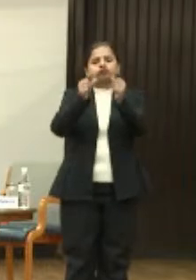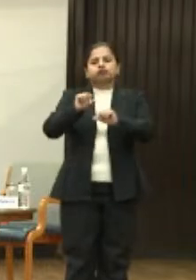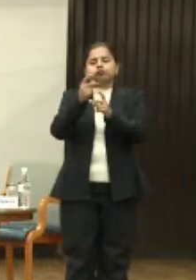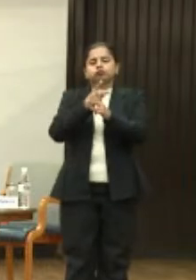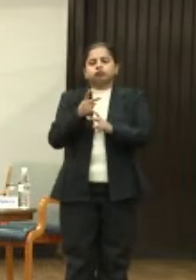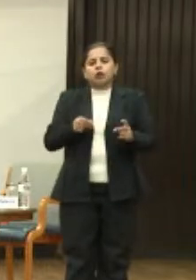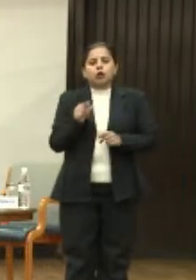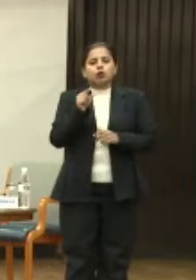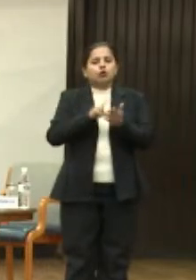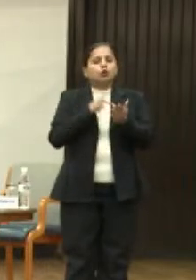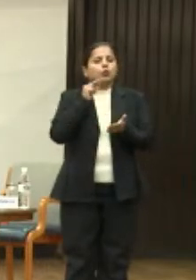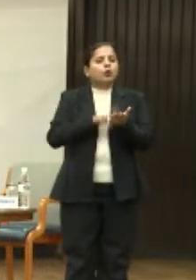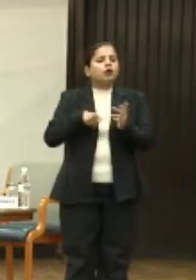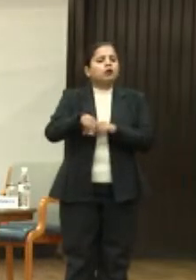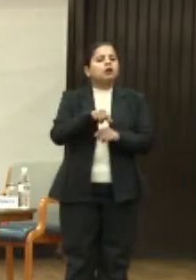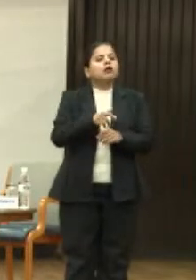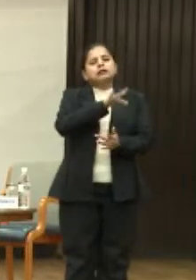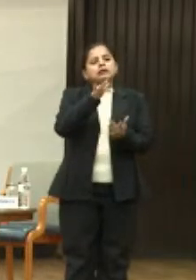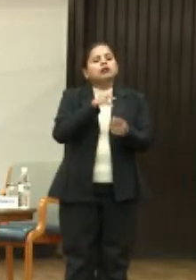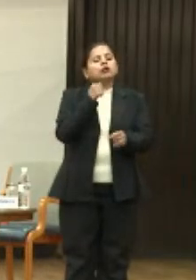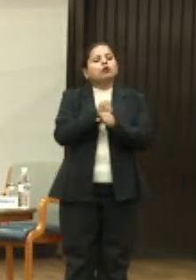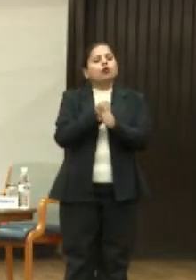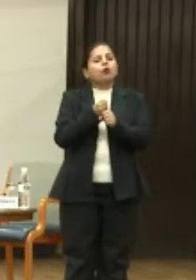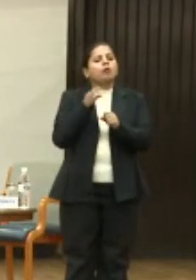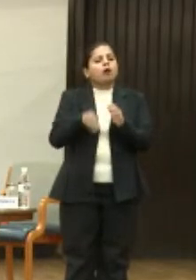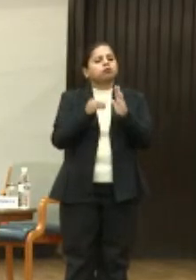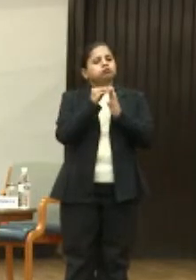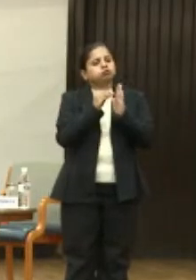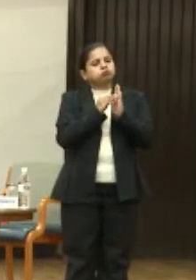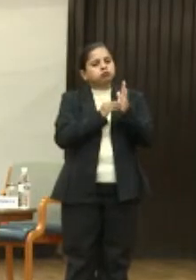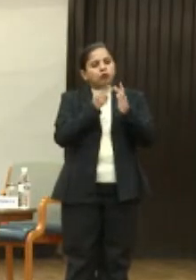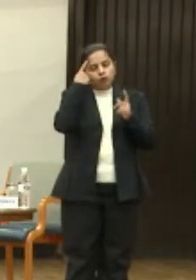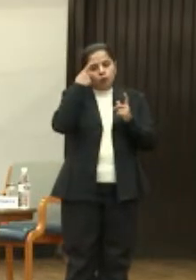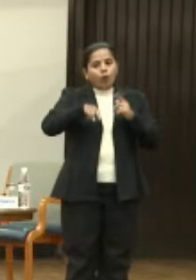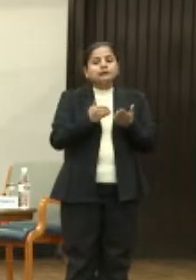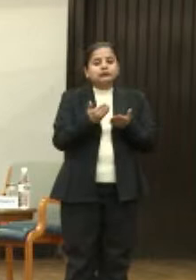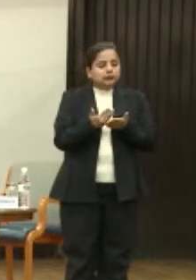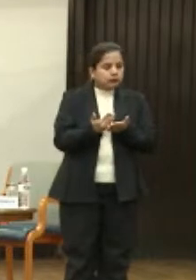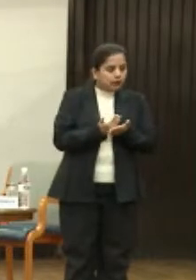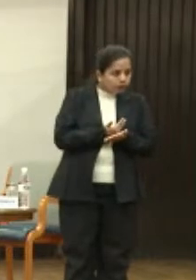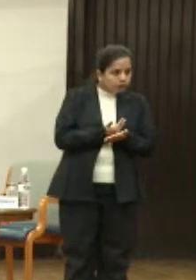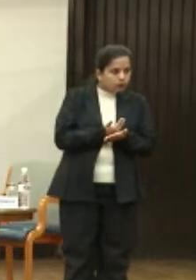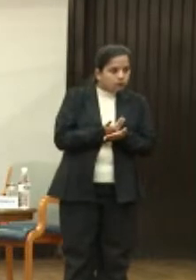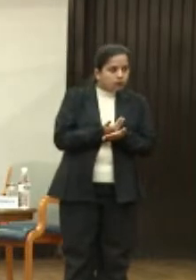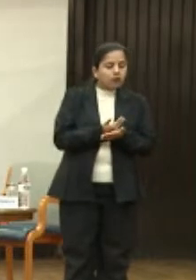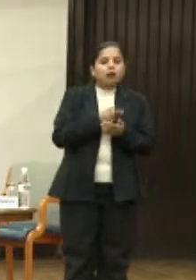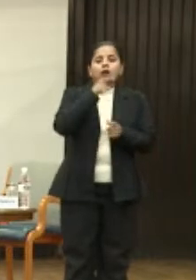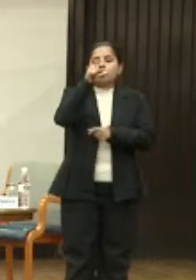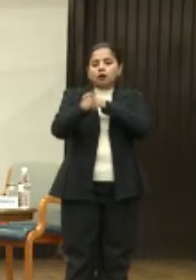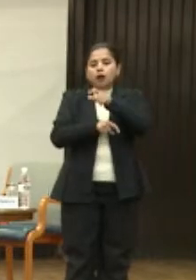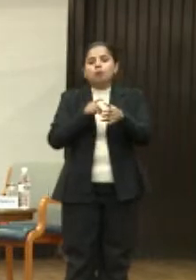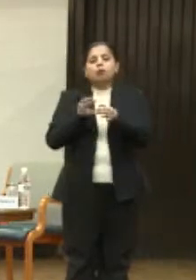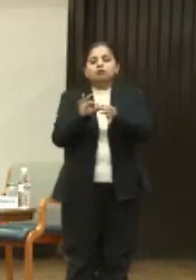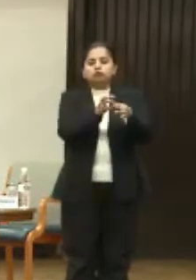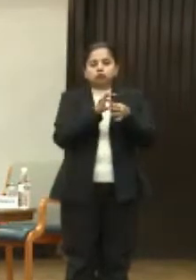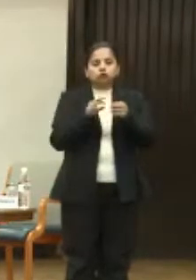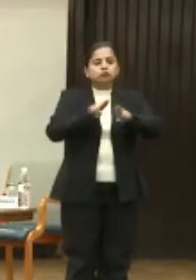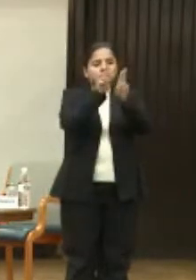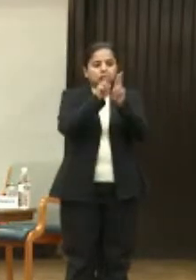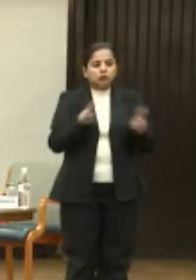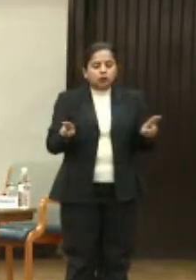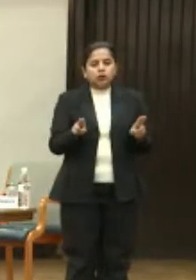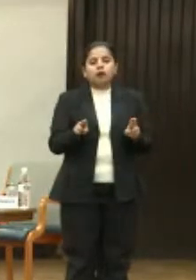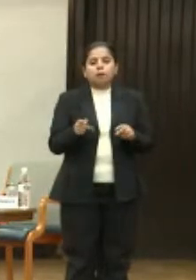the union government has unified them under four codes of safety, industrial relations,